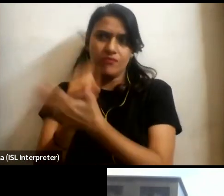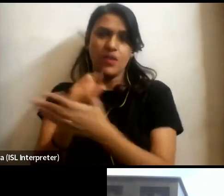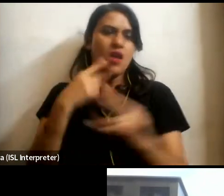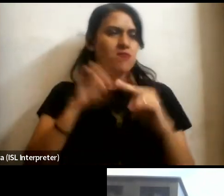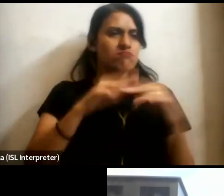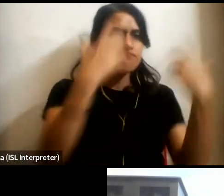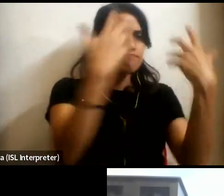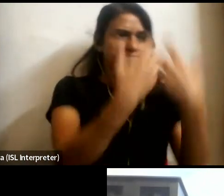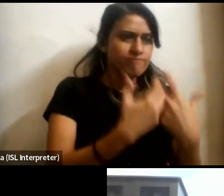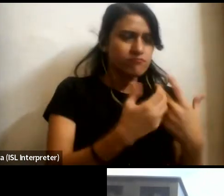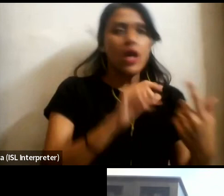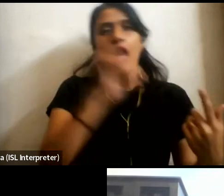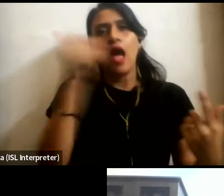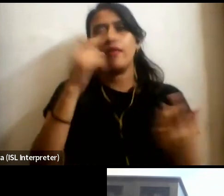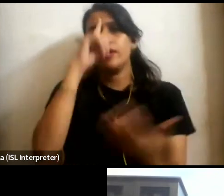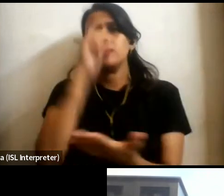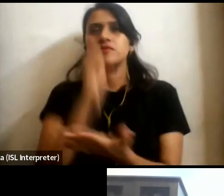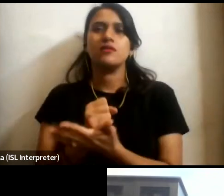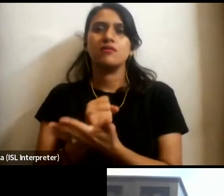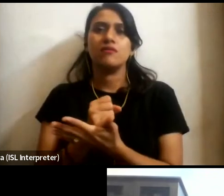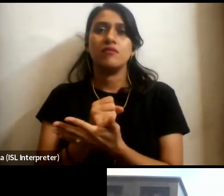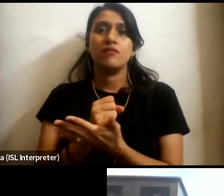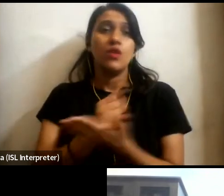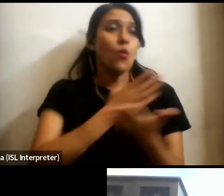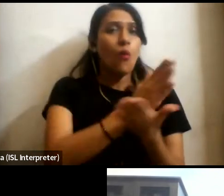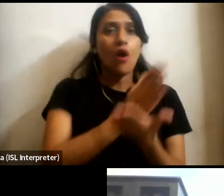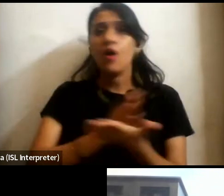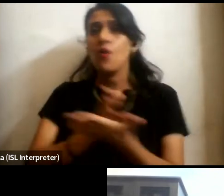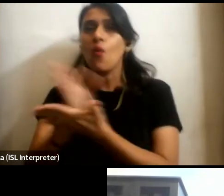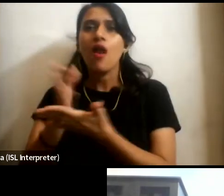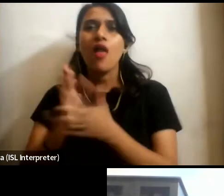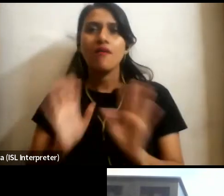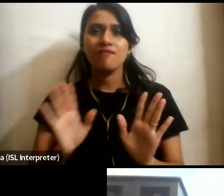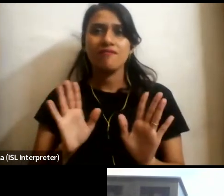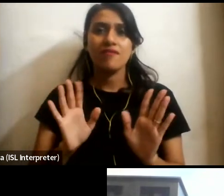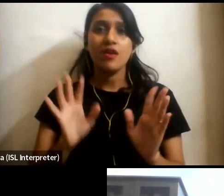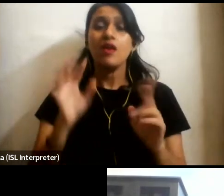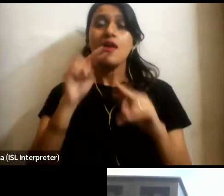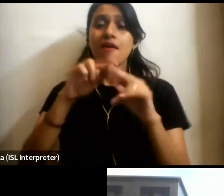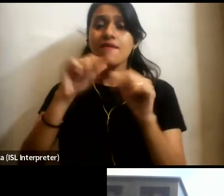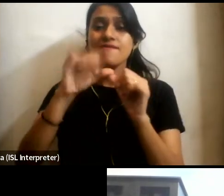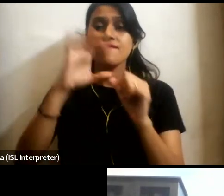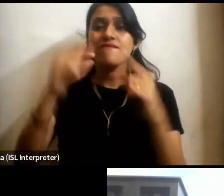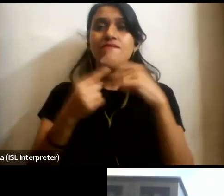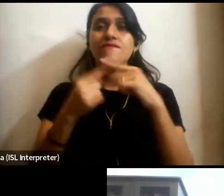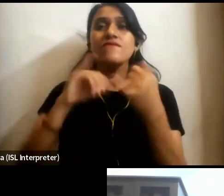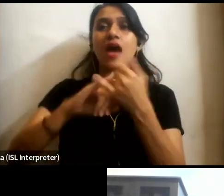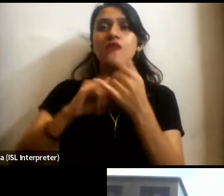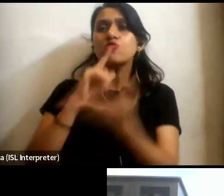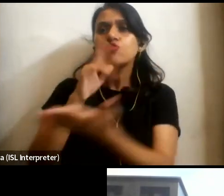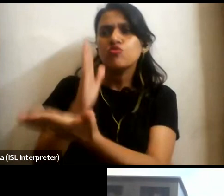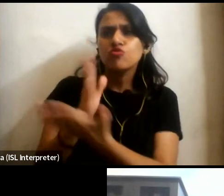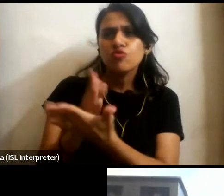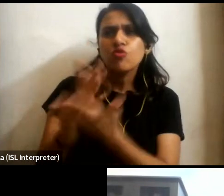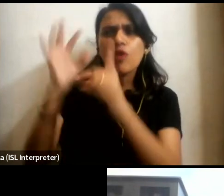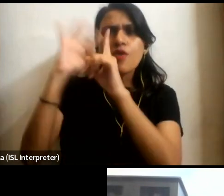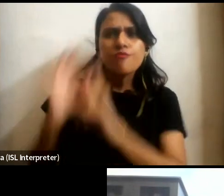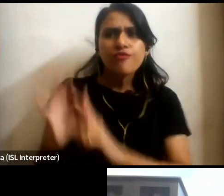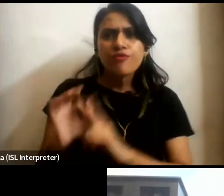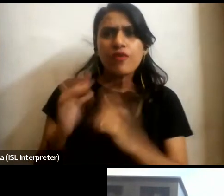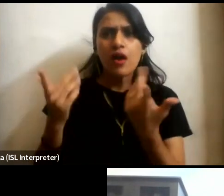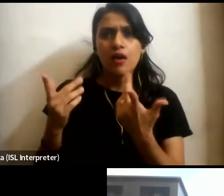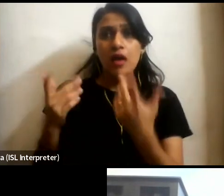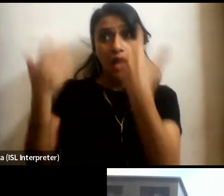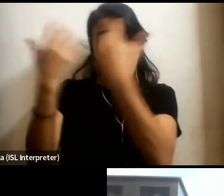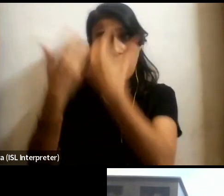know today that that's not how things happen, right? What are the facts? What are the relevant facts? Have the facts that are alleged to have